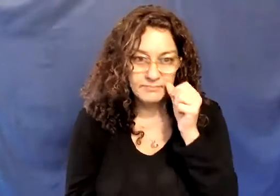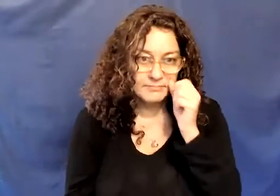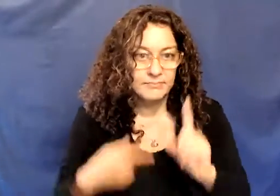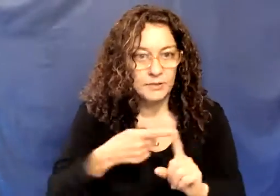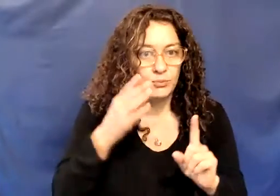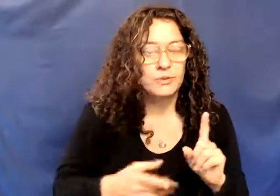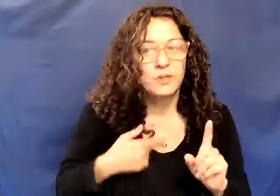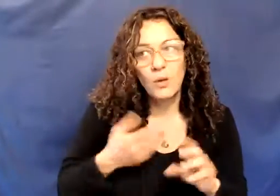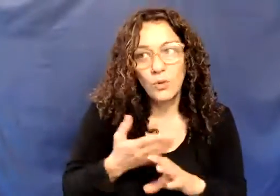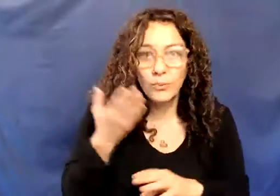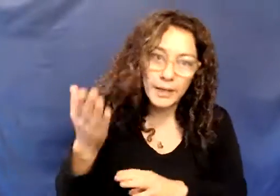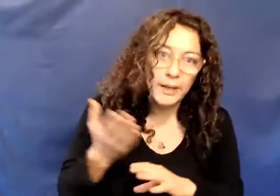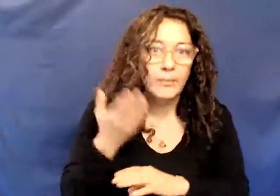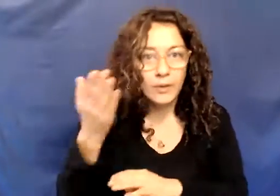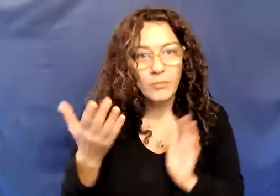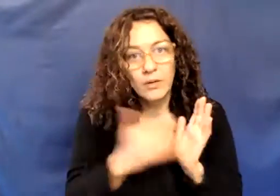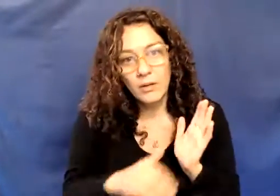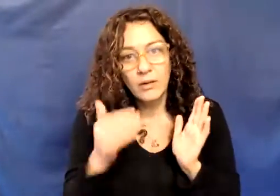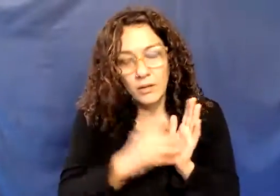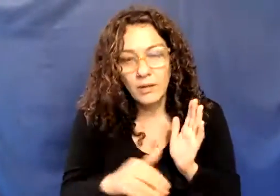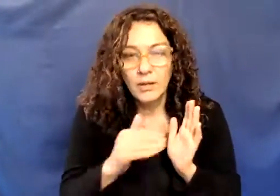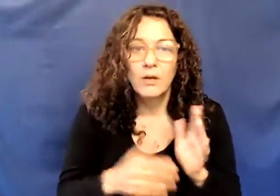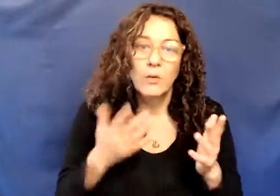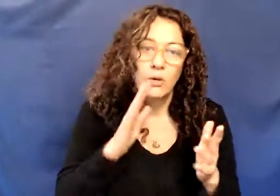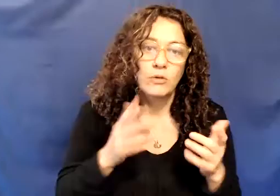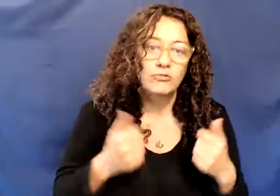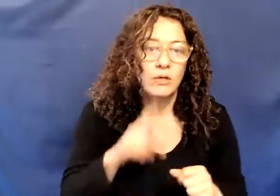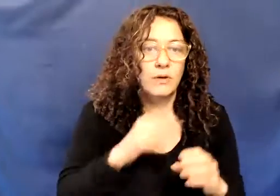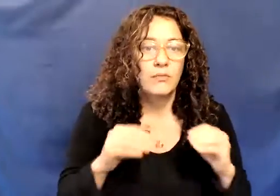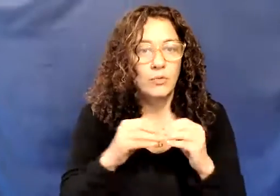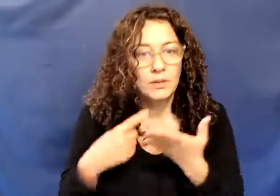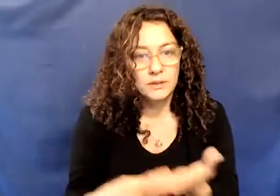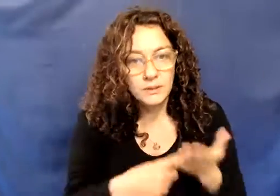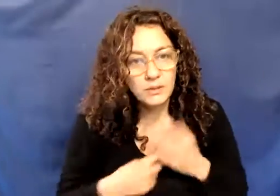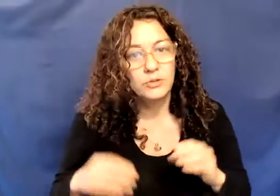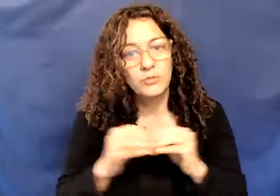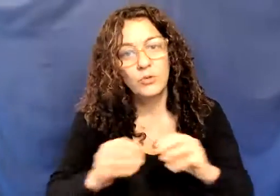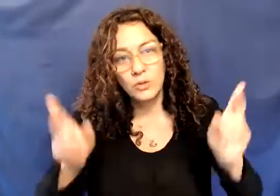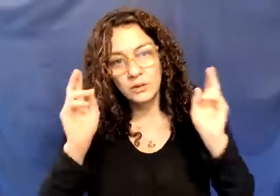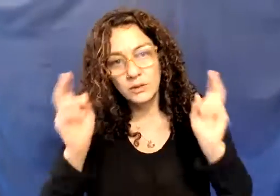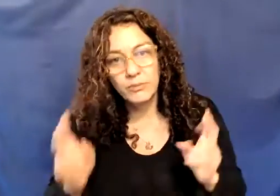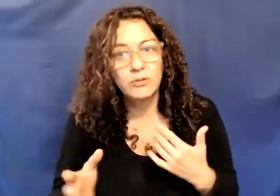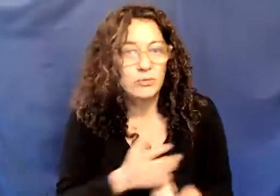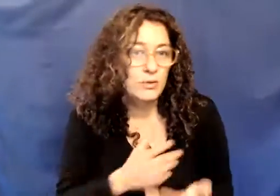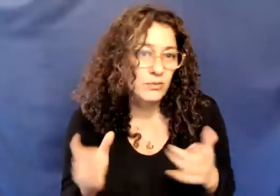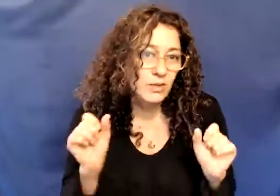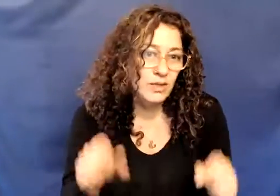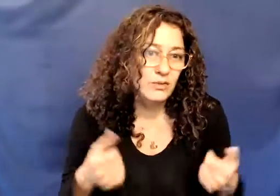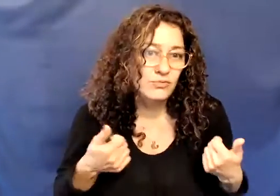bringing it up in different ways, having discussions, having different topics, having whatever we can do to keep this